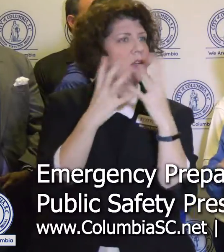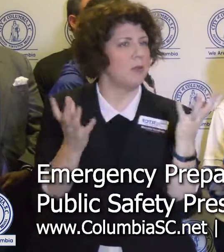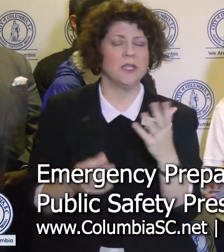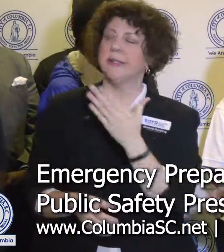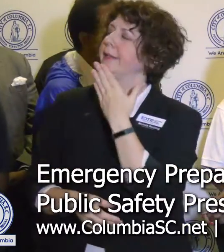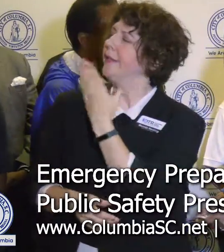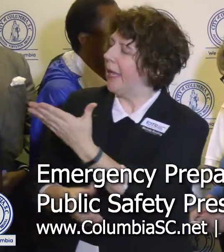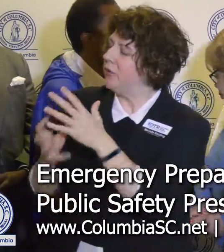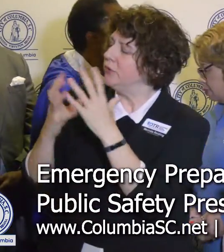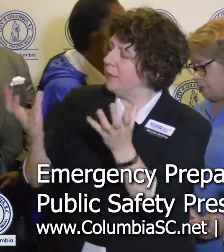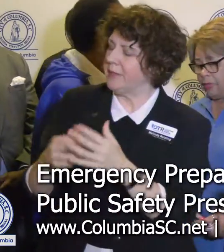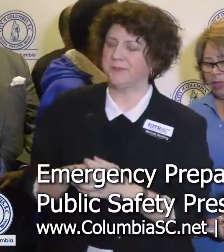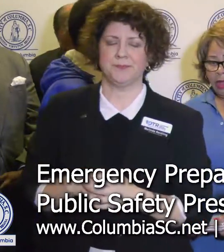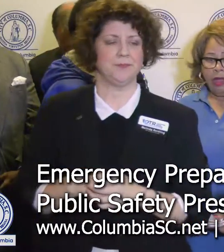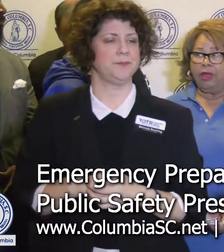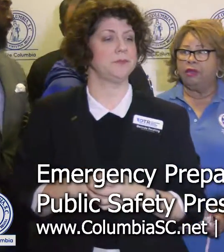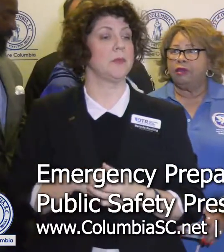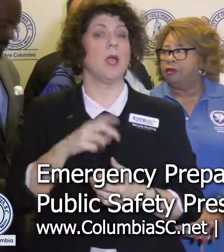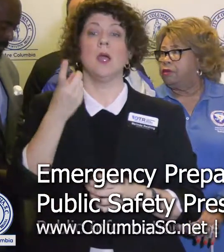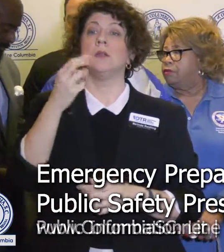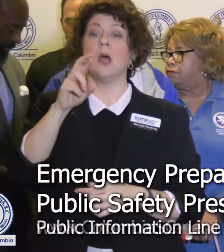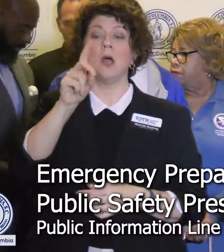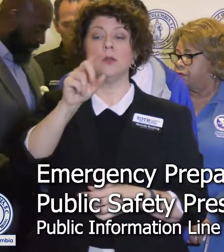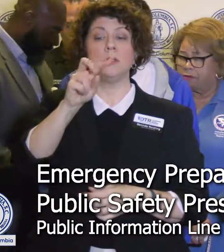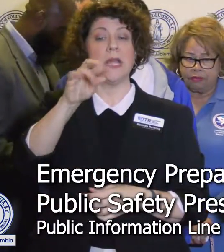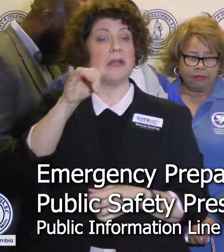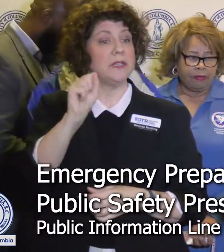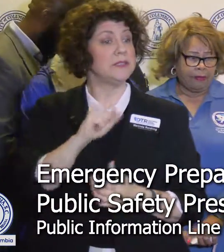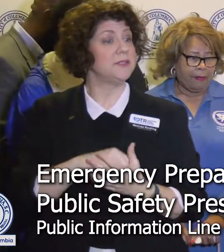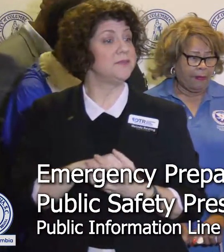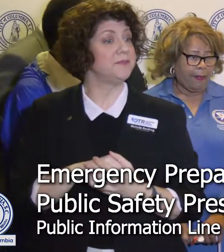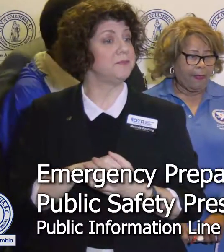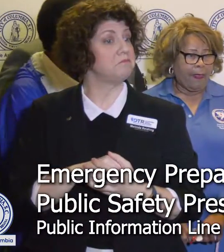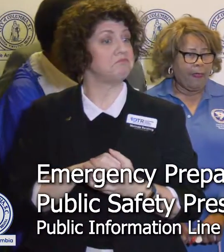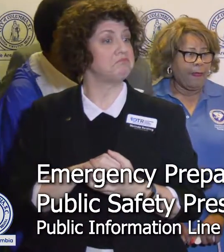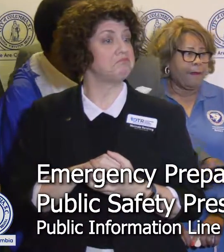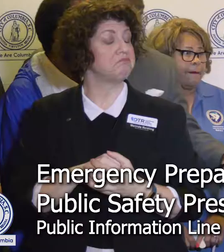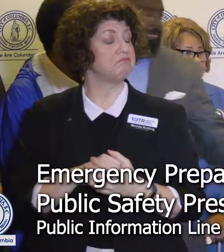so much, Madam Chair. Dr. Davis, F. Richmond, too.